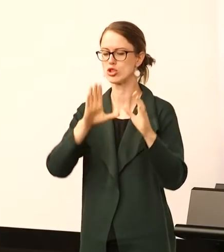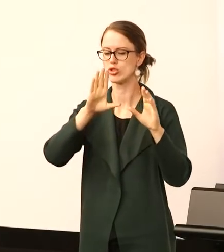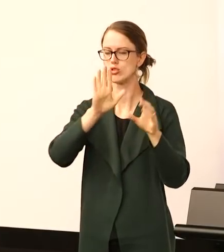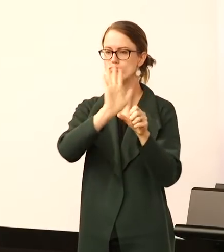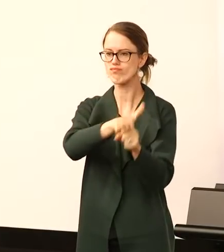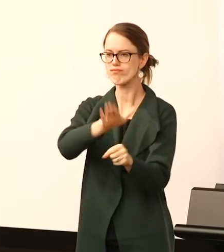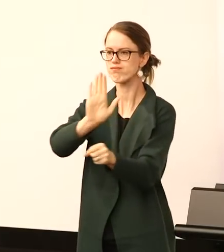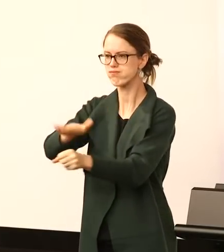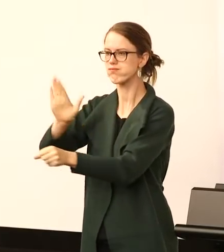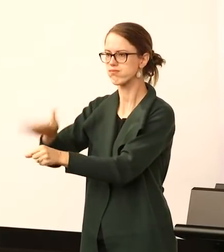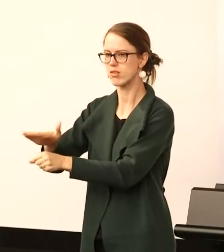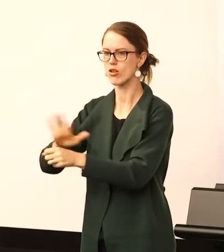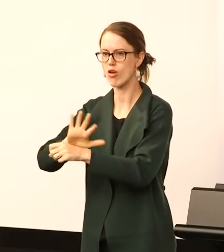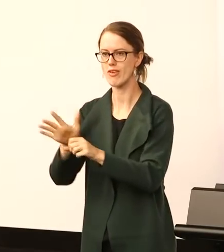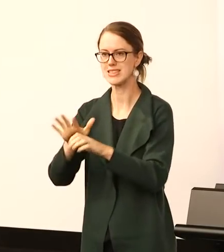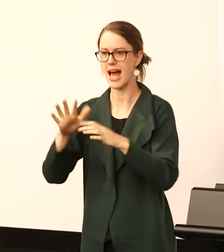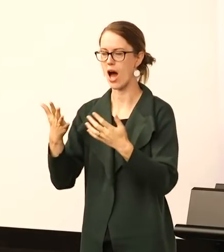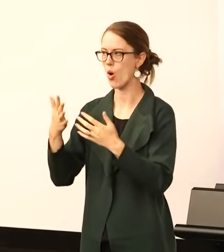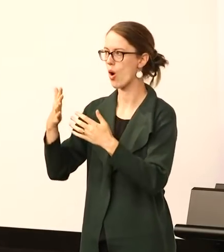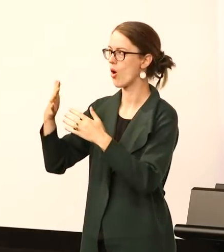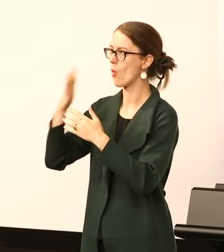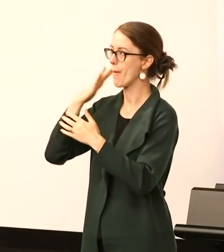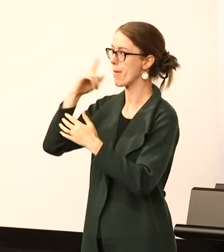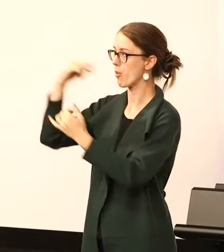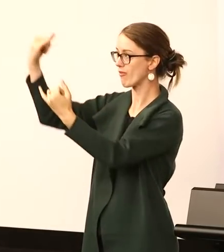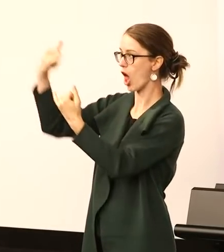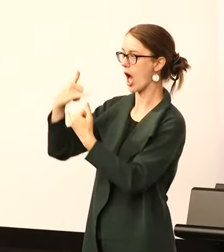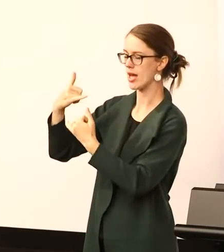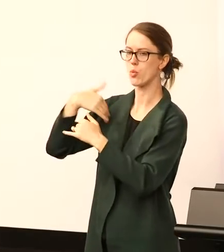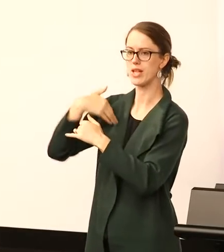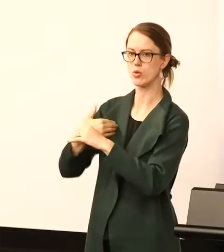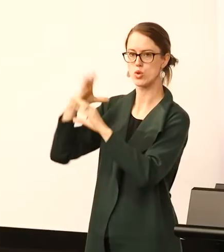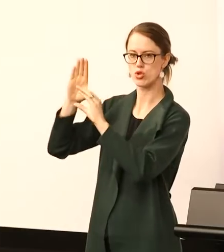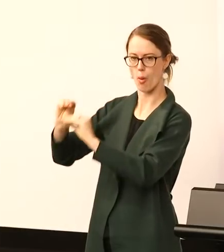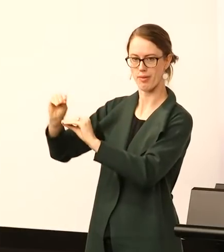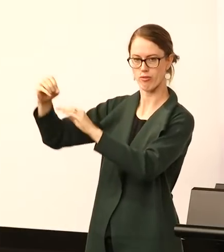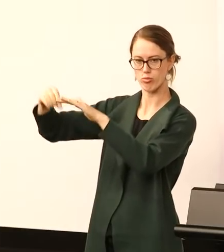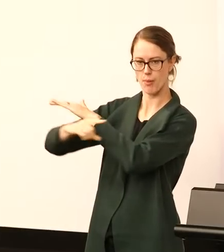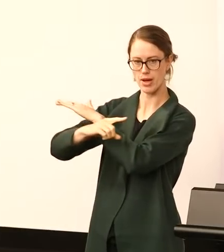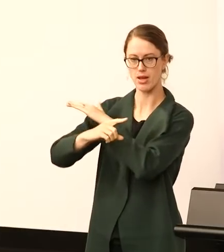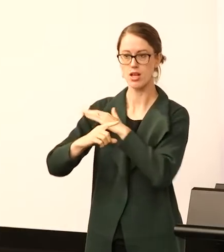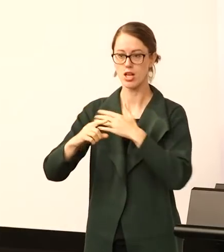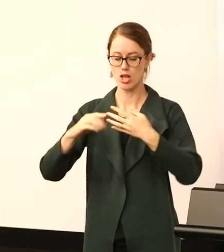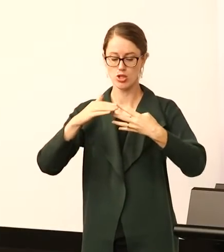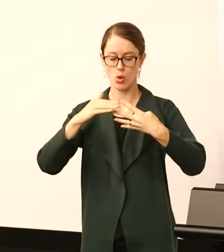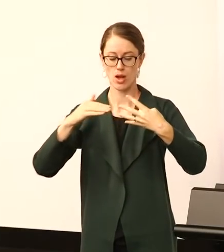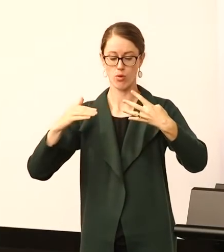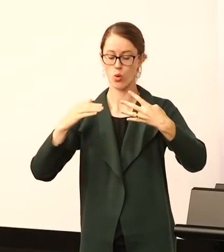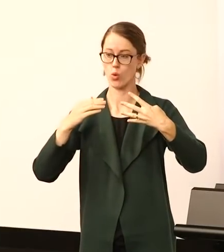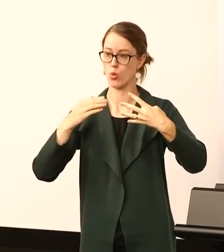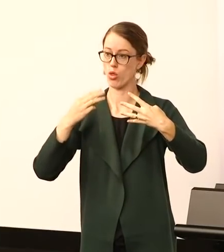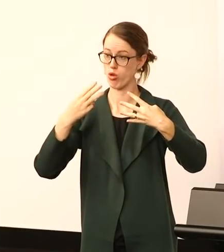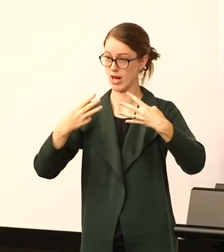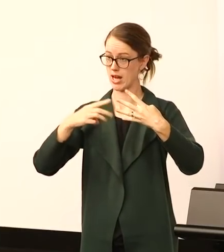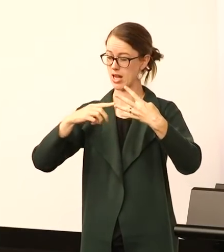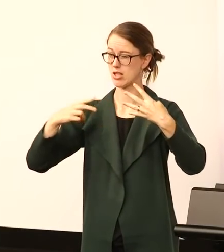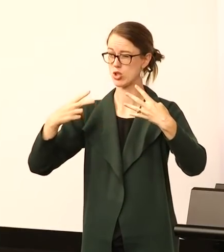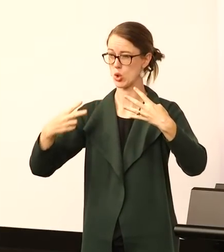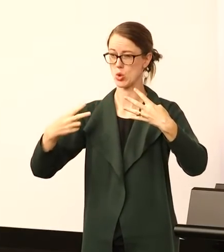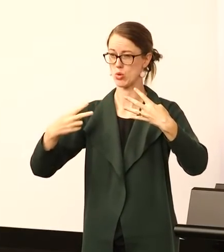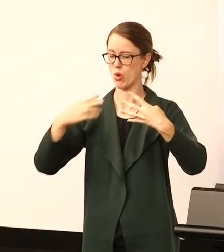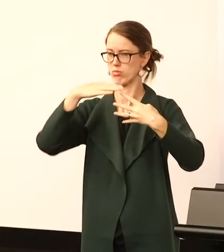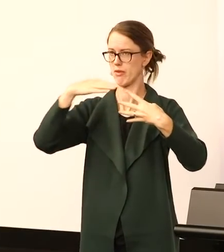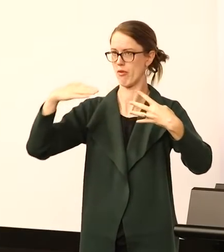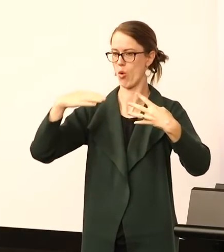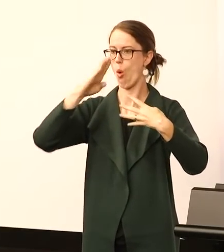border. We've been successful to date since going into alert level 3 and 2, actually since we